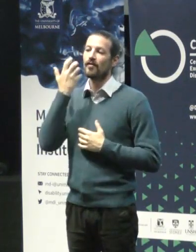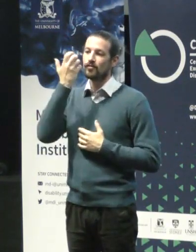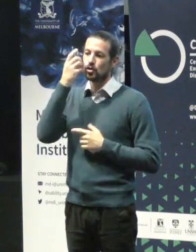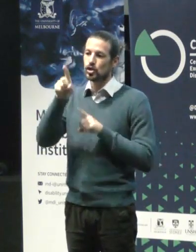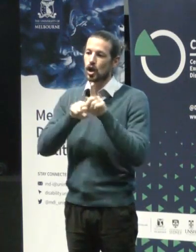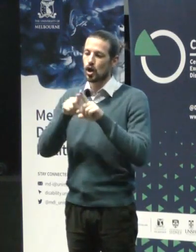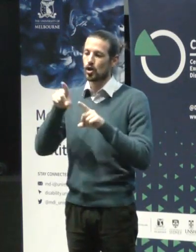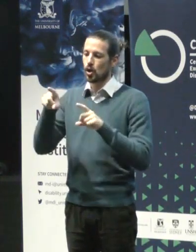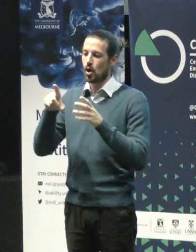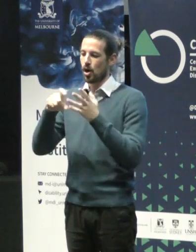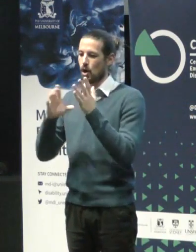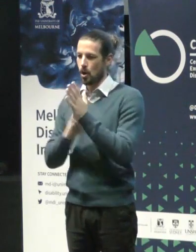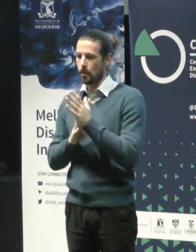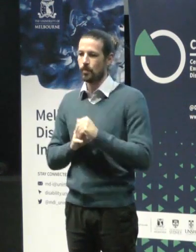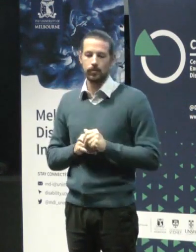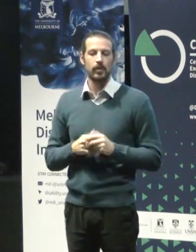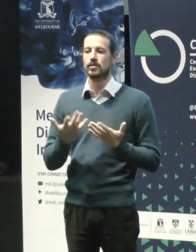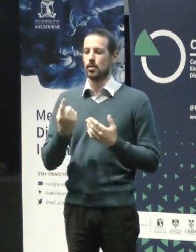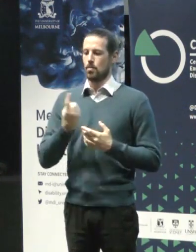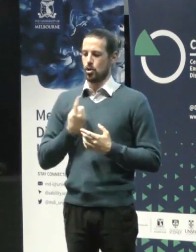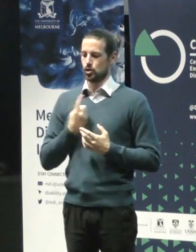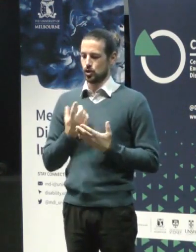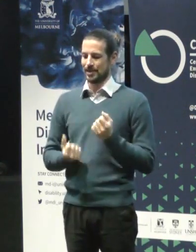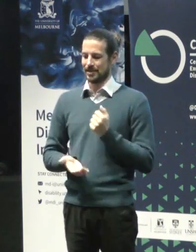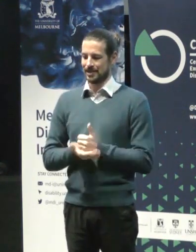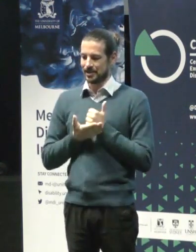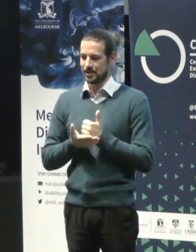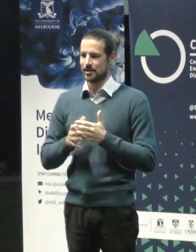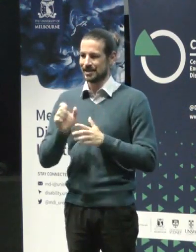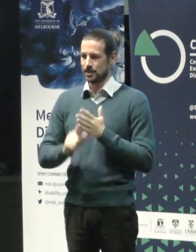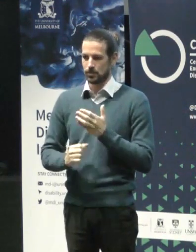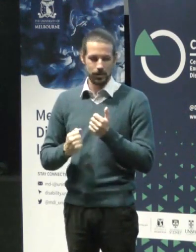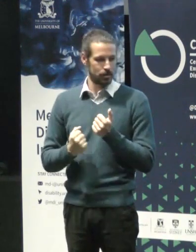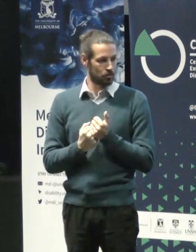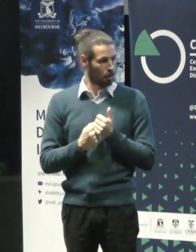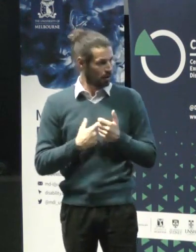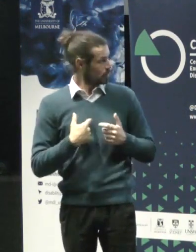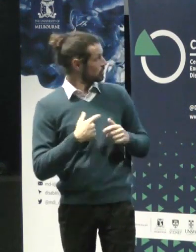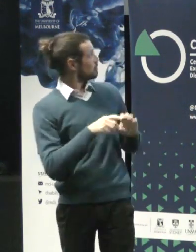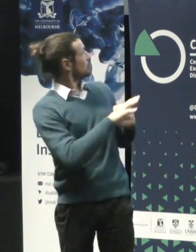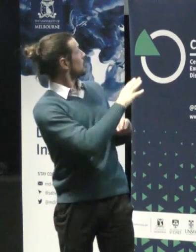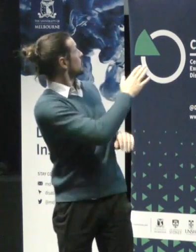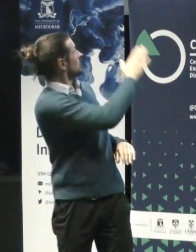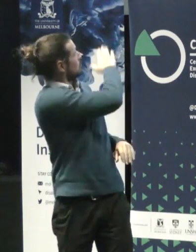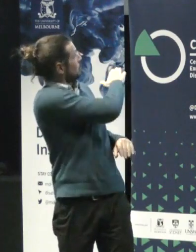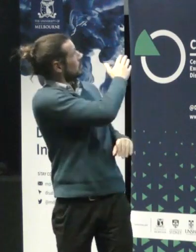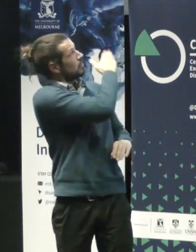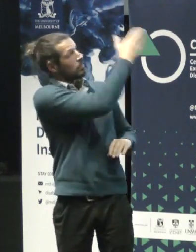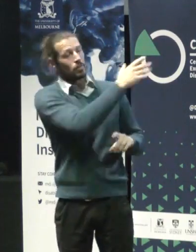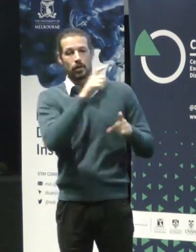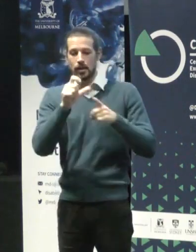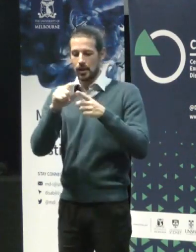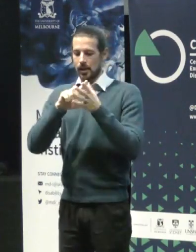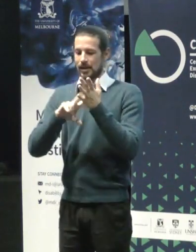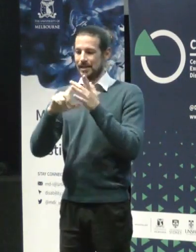called Personal Assistance in Disability Support. That's me, as you notice on the left. On the and on the right is David Shenton, who's a